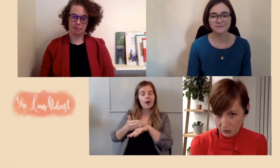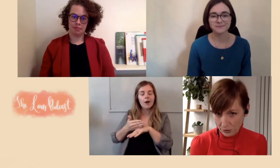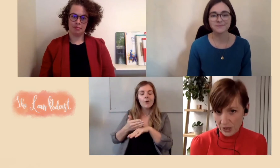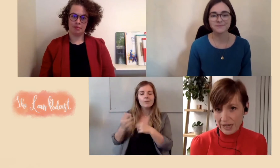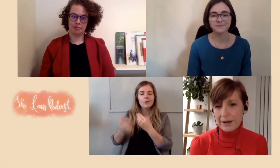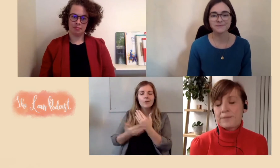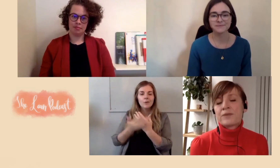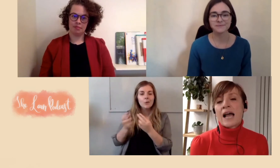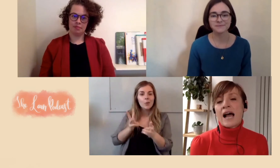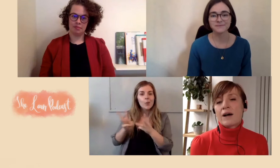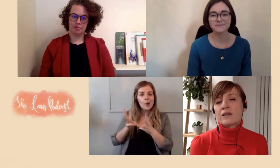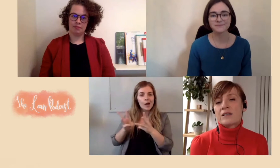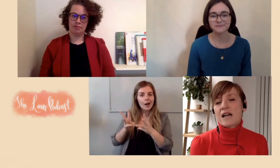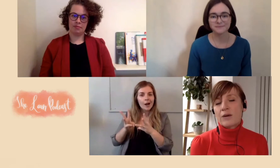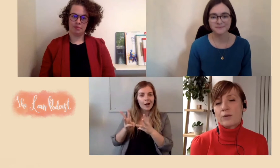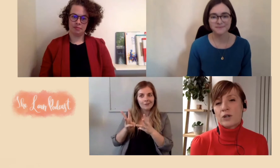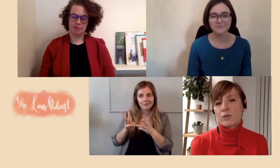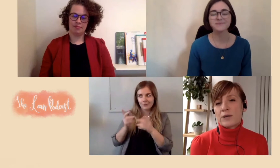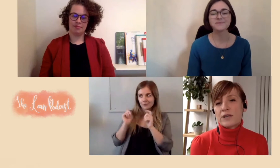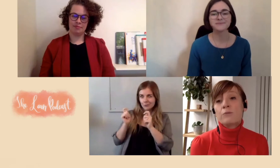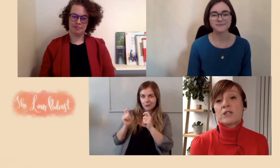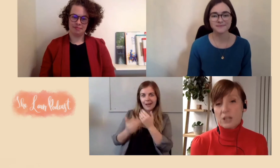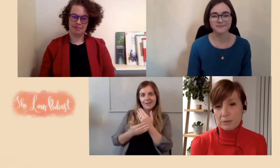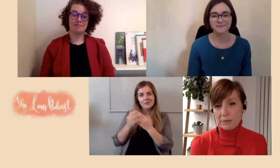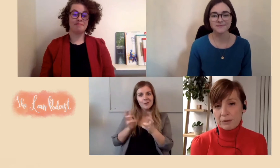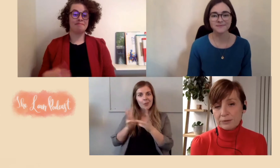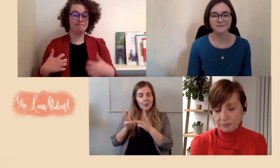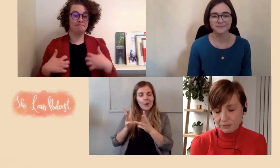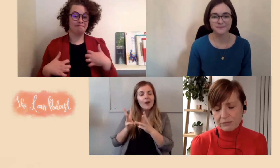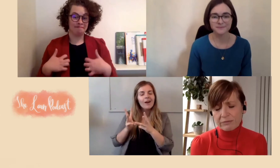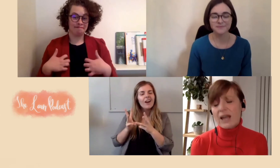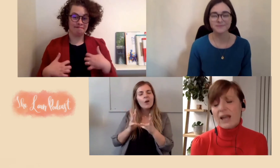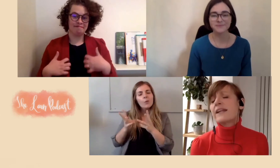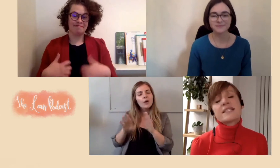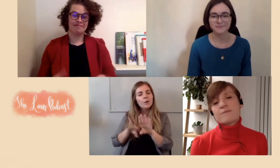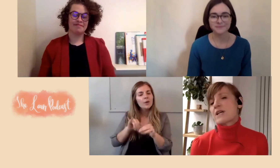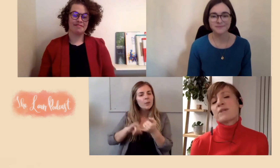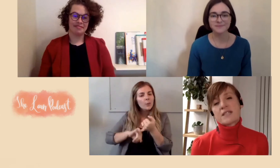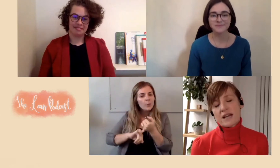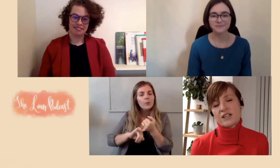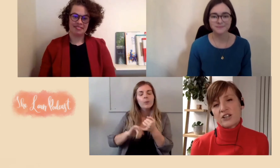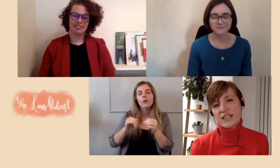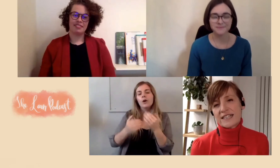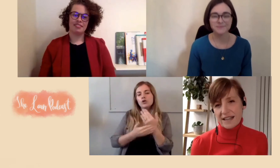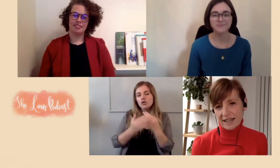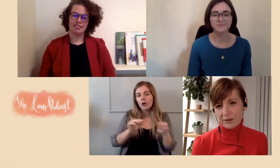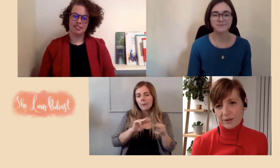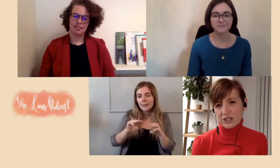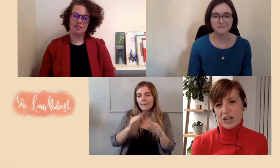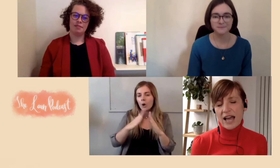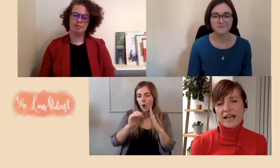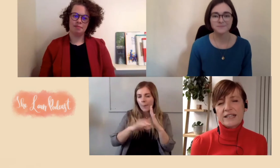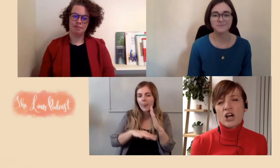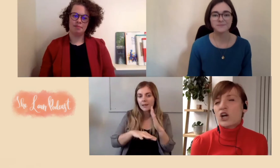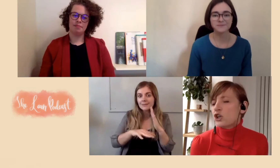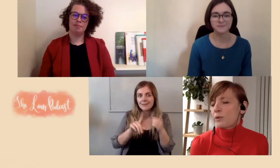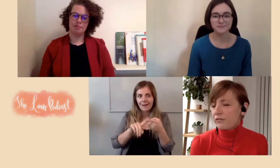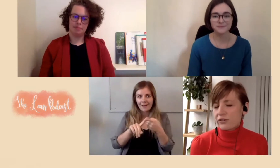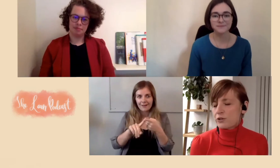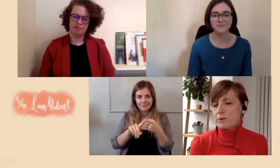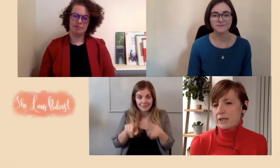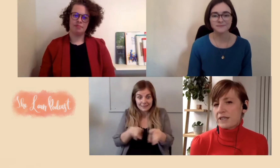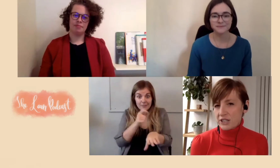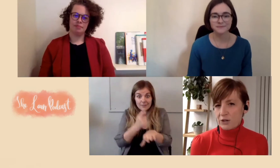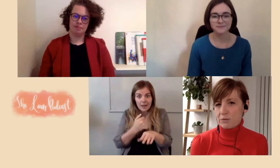life, I was a youth worker. So I originally trained as a youth worker, and I worked with homeless young people. And at the same time, I